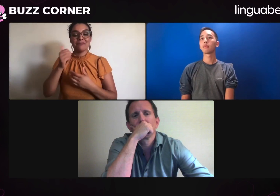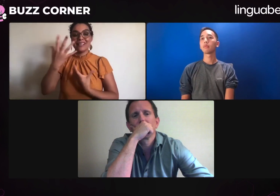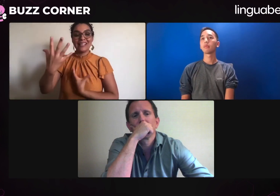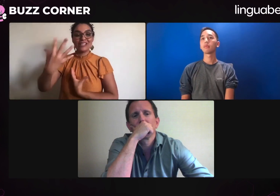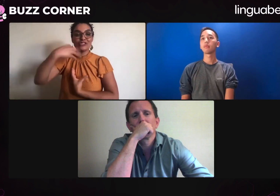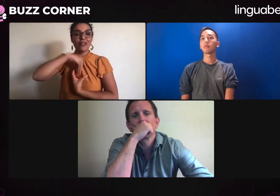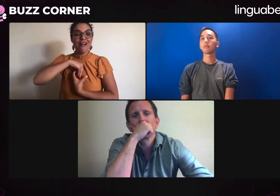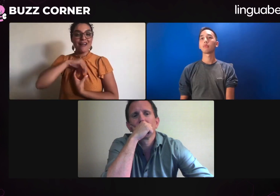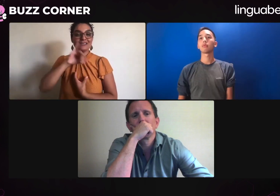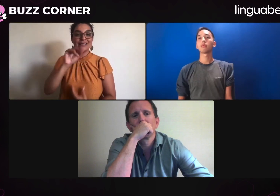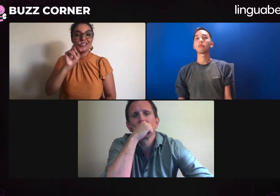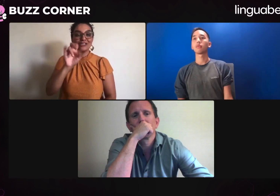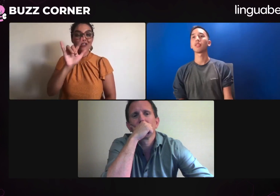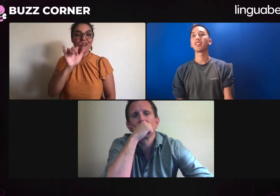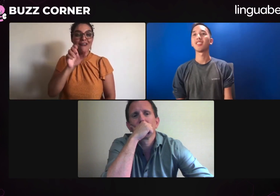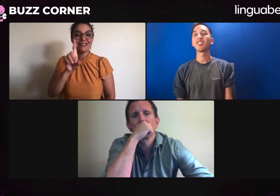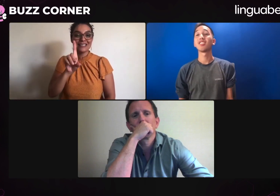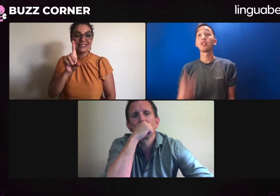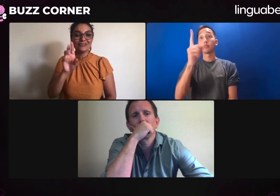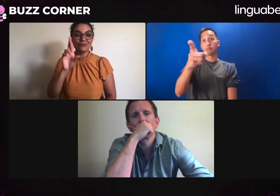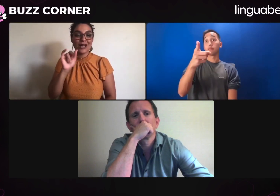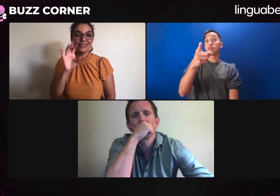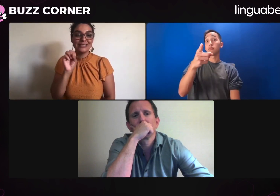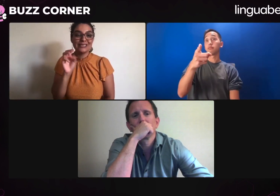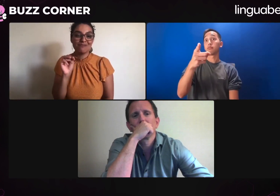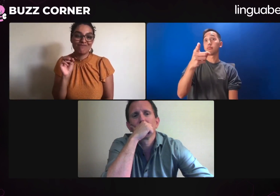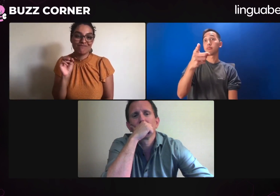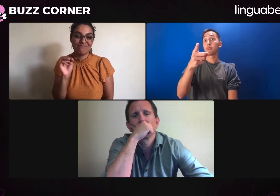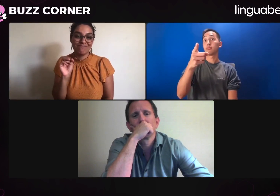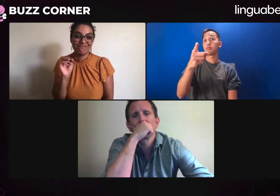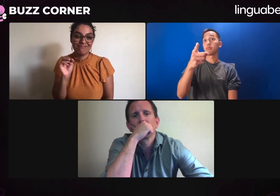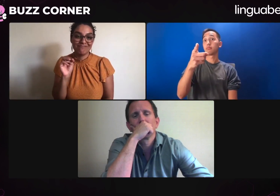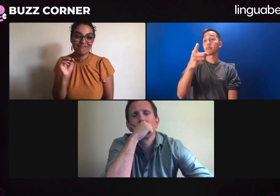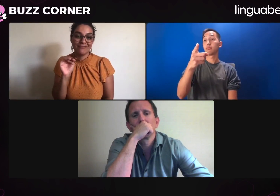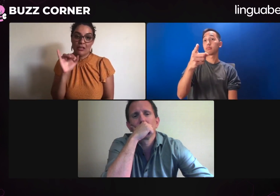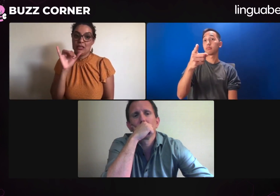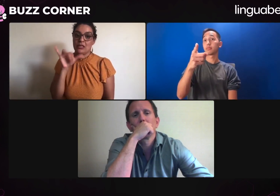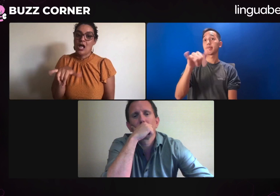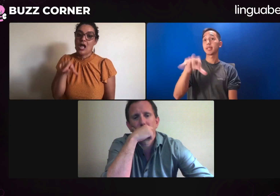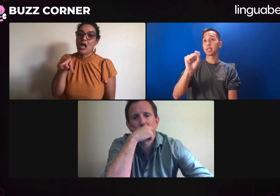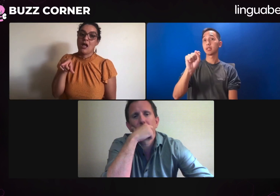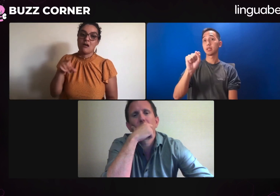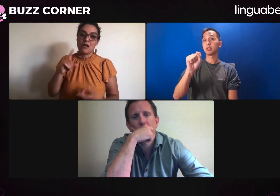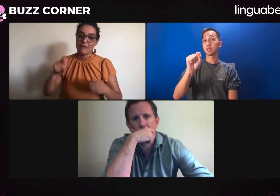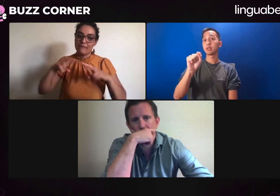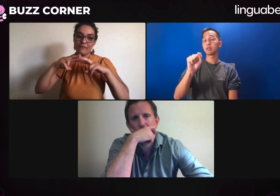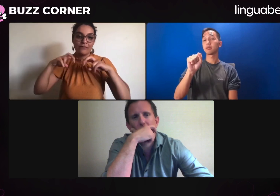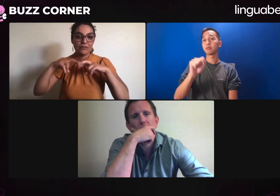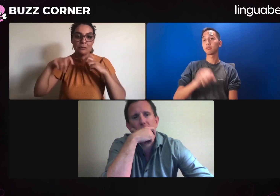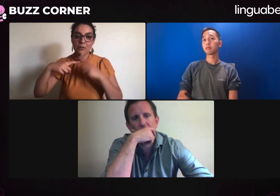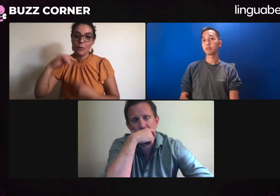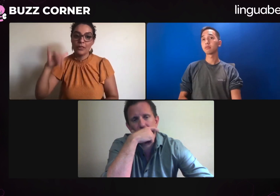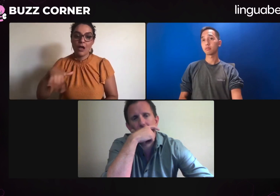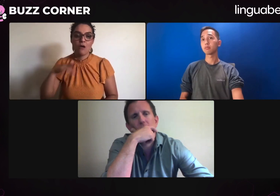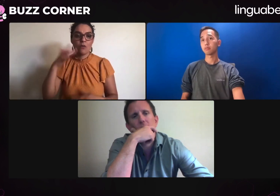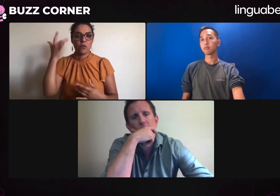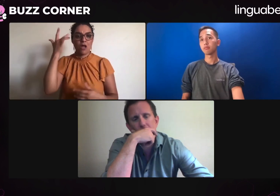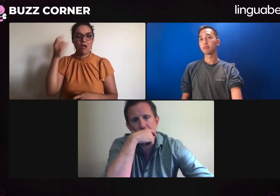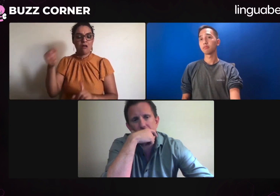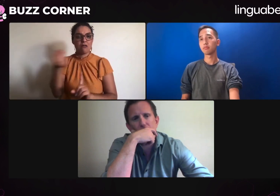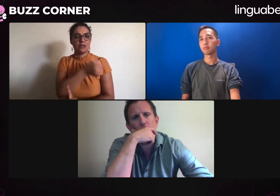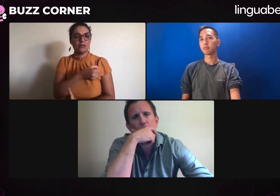environment. And then also you might internalize racism without realizing it. So that can